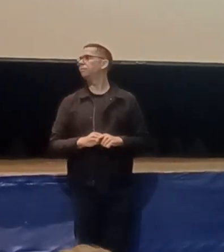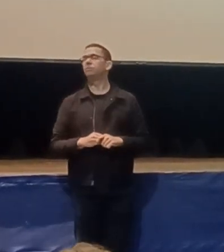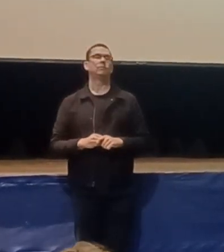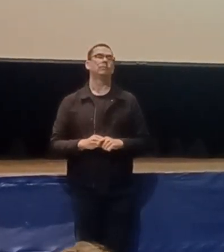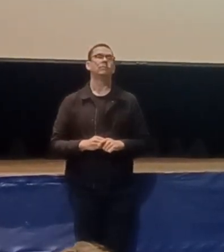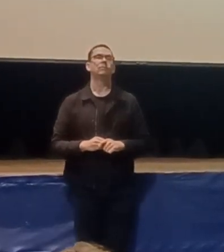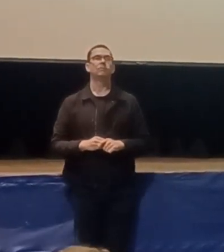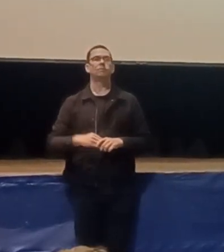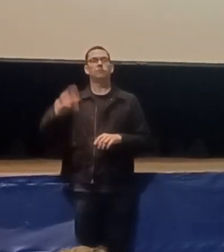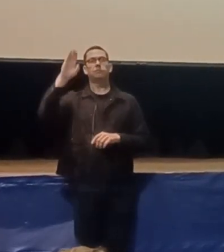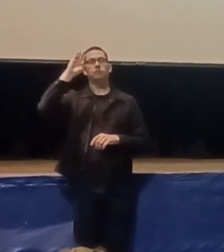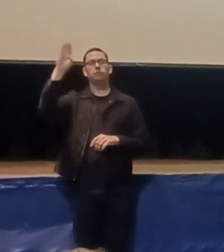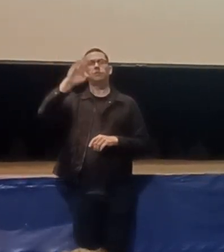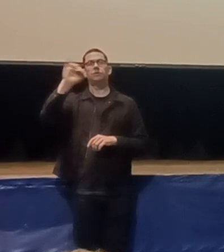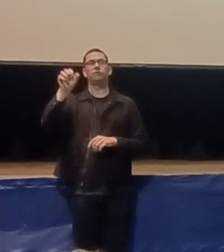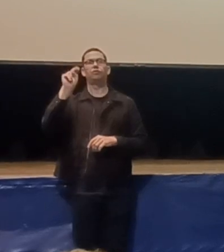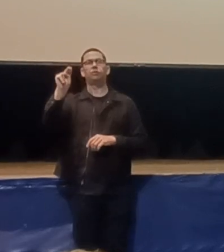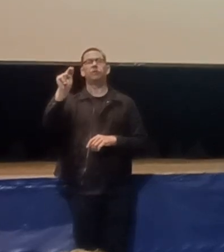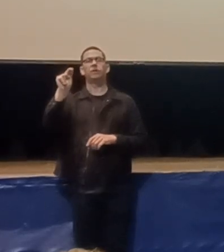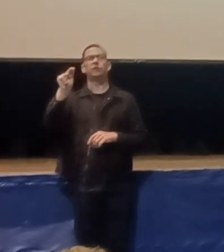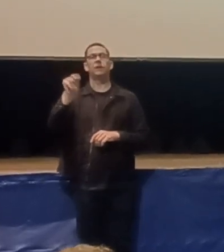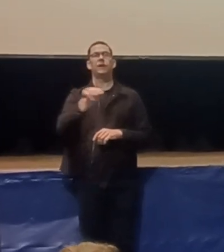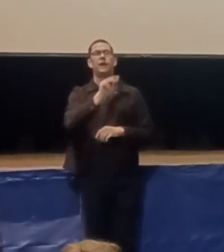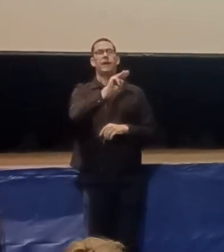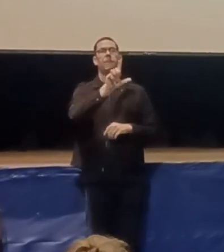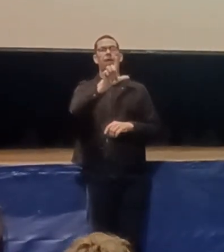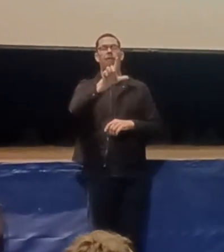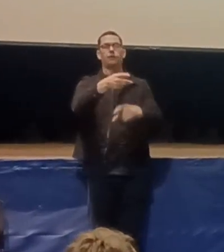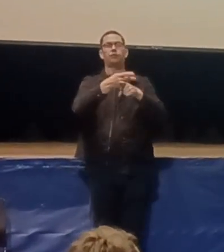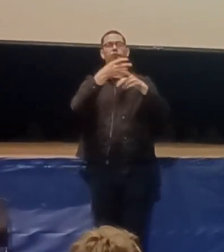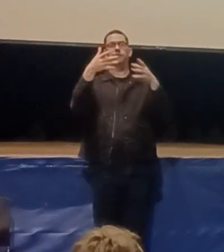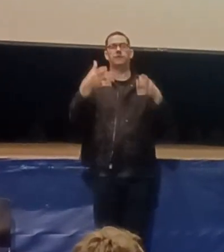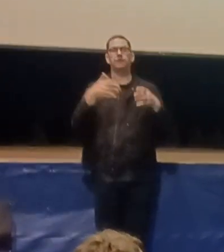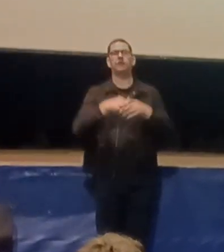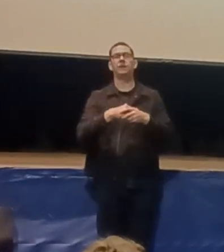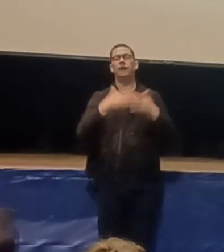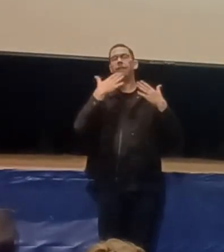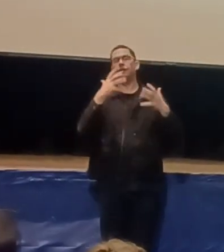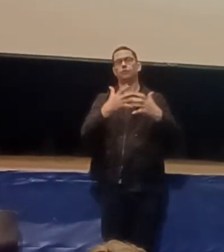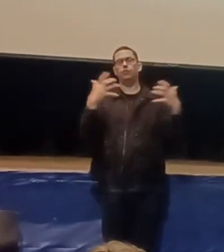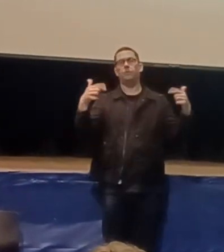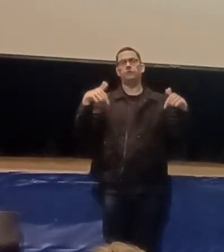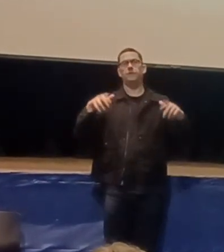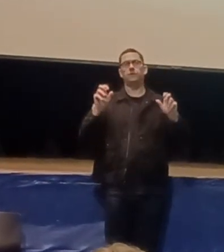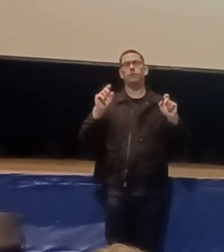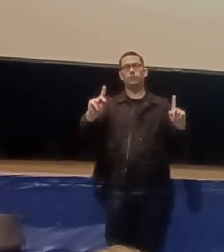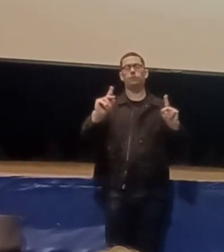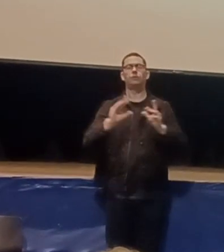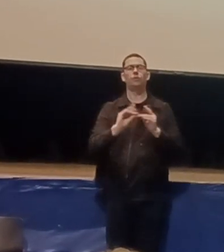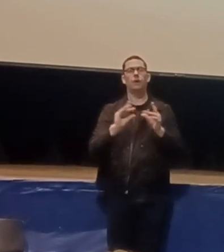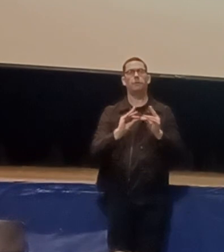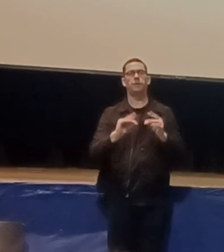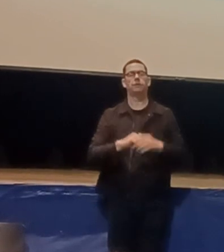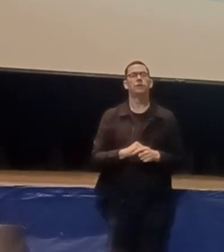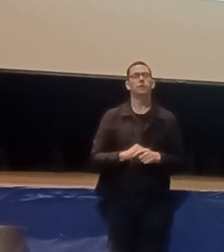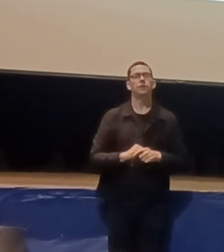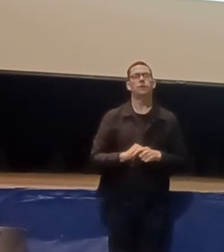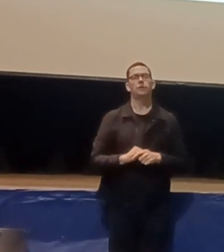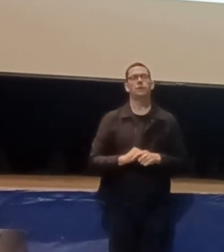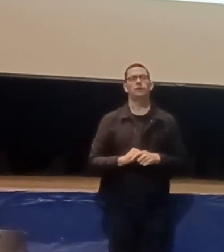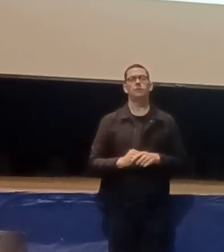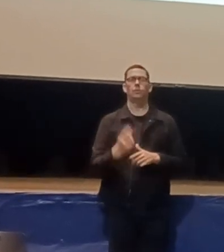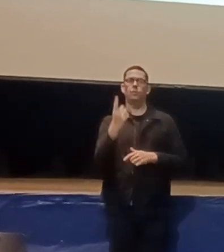Hello, my name is June. I'm from the Emerald Necklace Conservancy. Thank you so much for this opportunity to comment. Just have